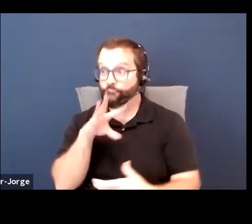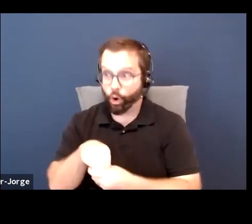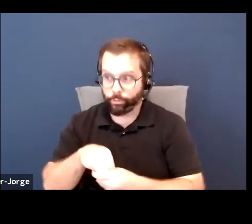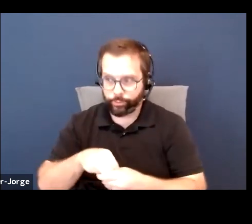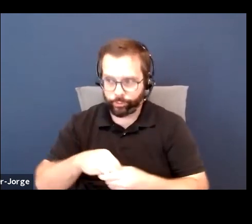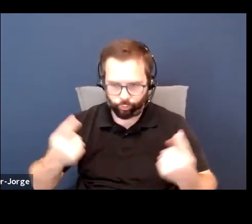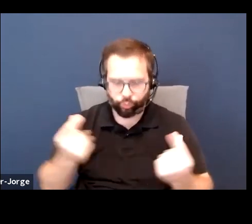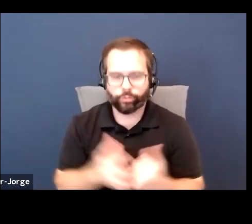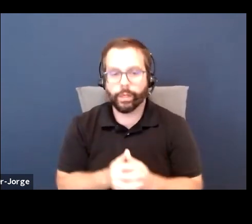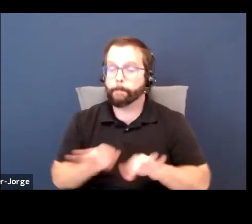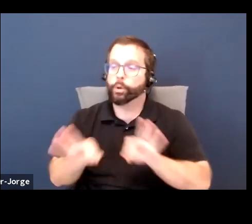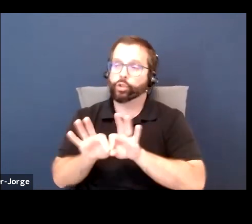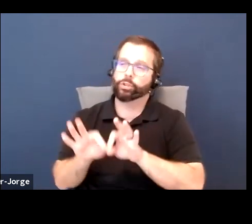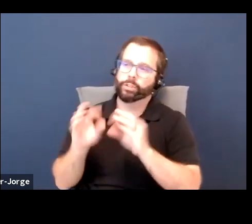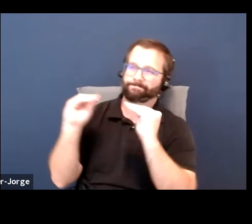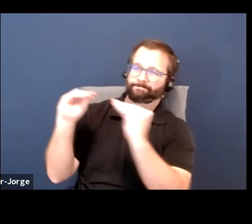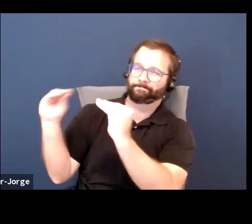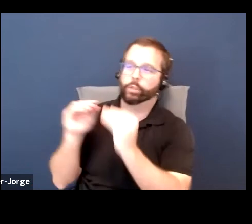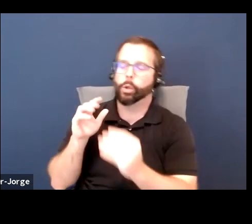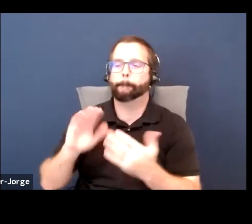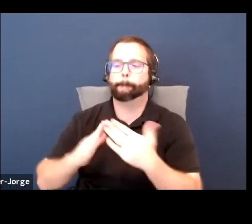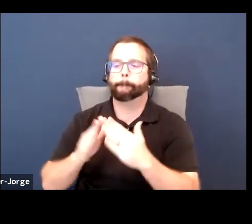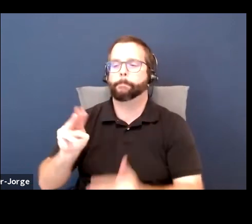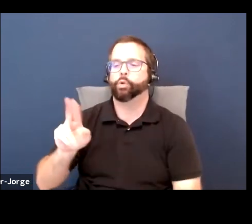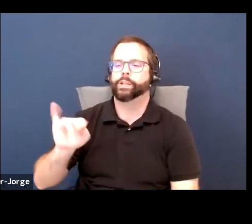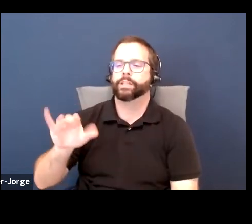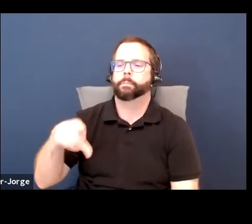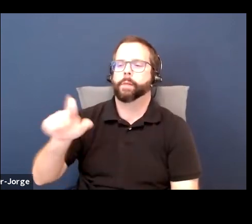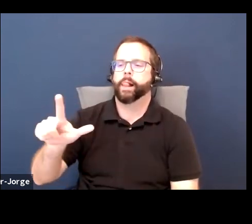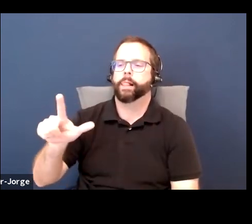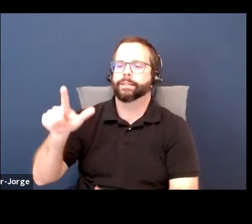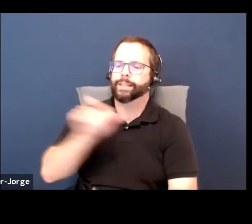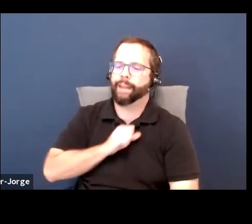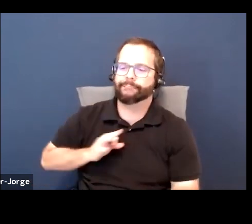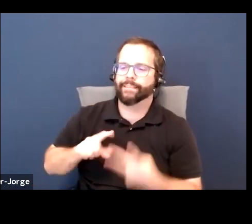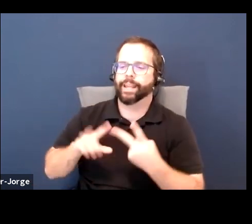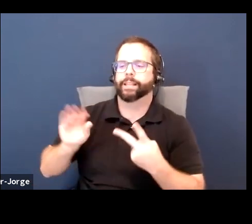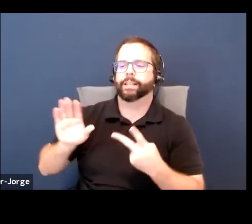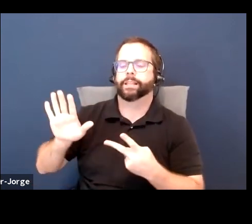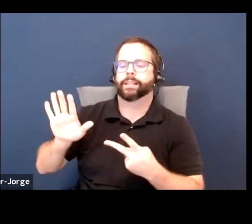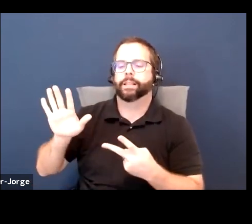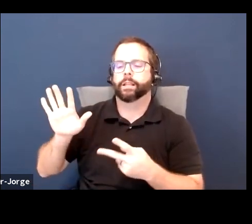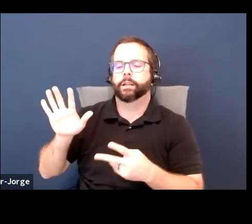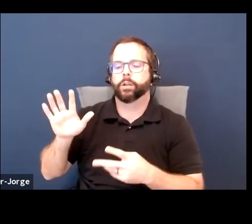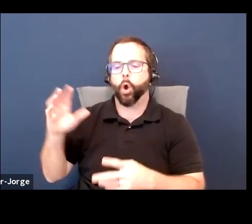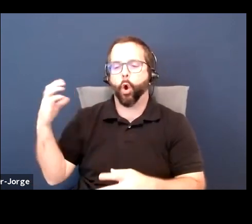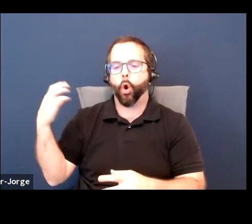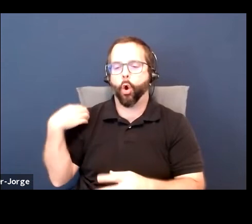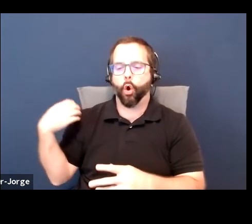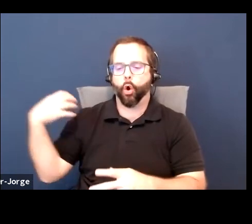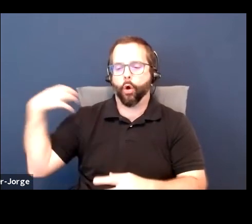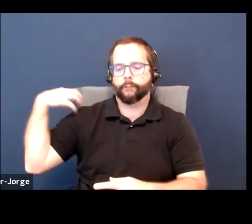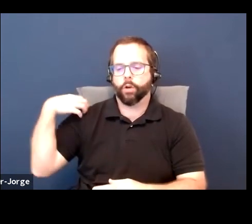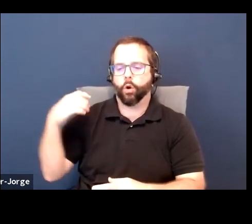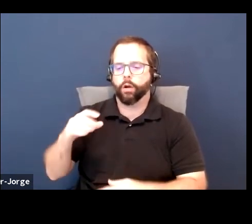your municipal staff and elected officials. A lot of times people aren't aware what their responsibilities are